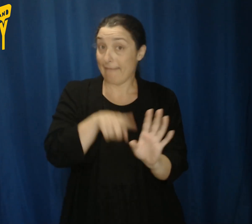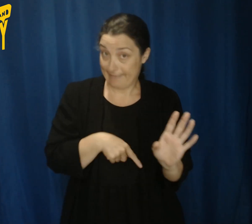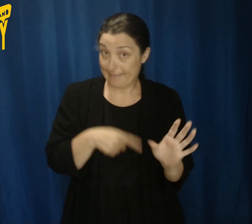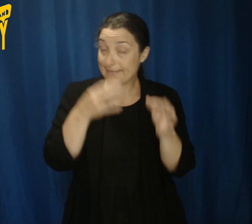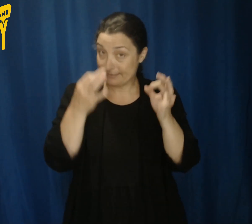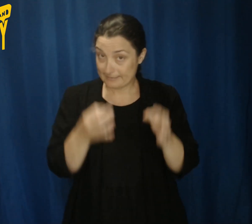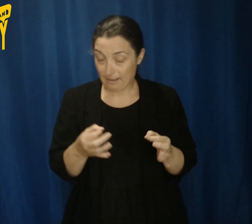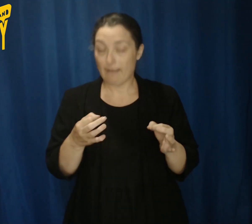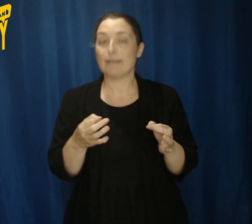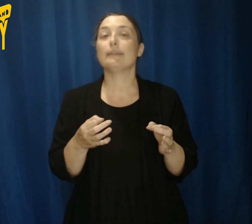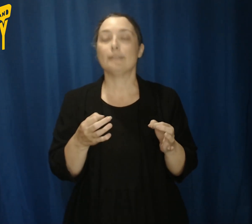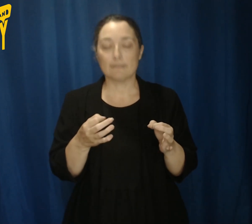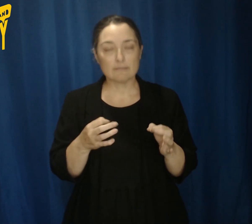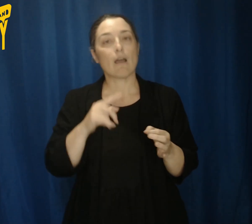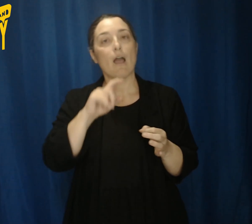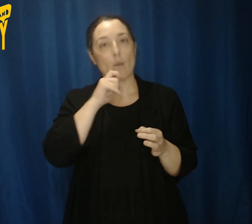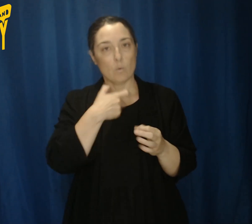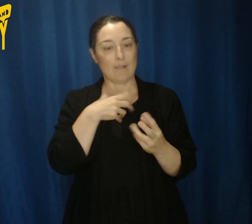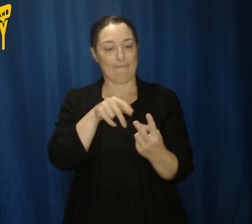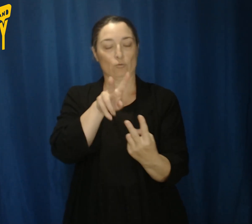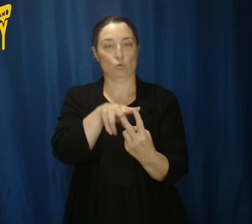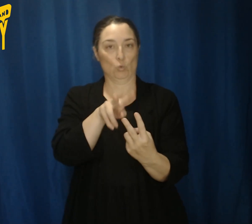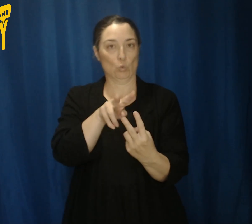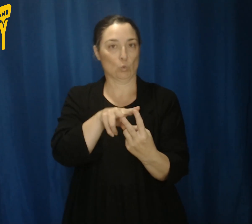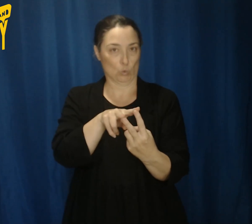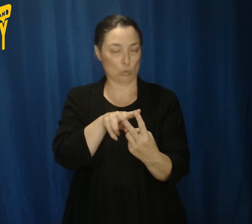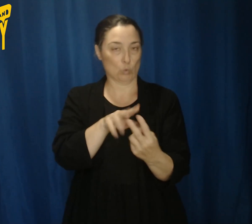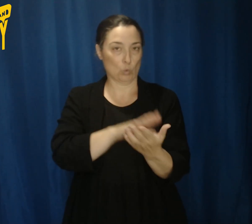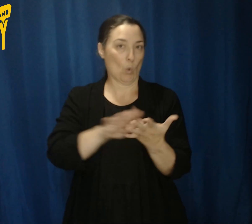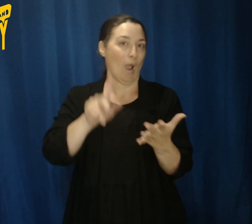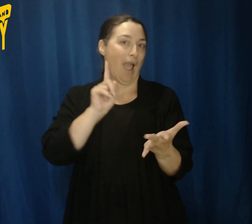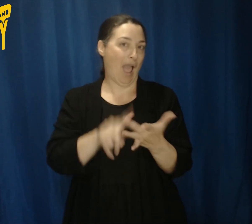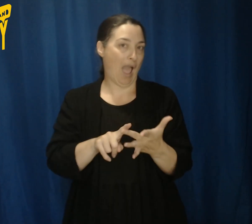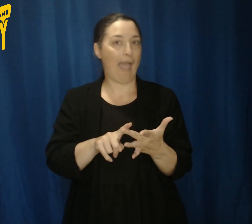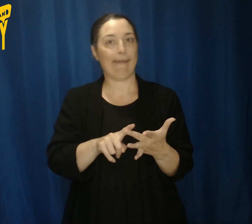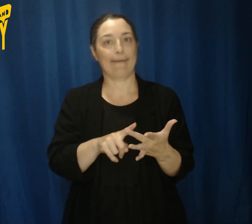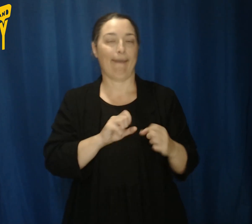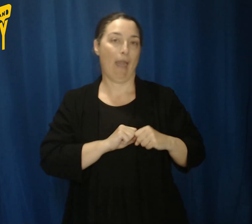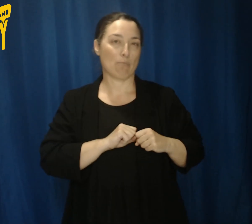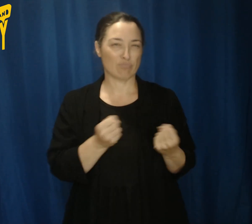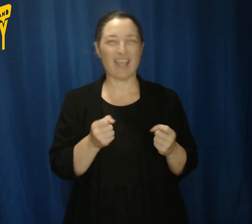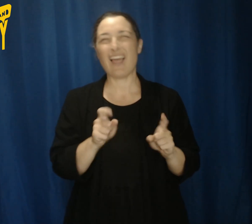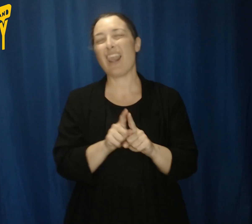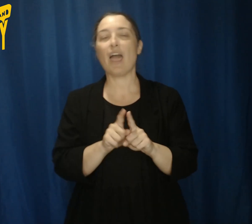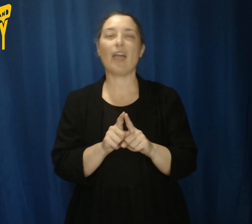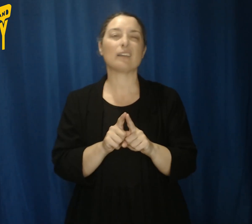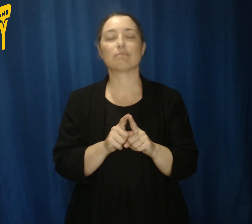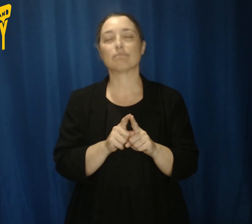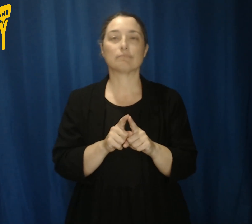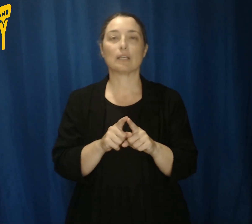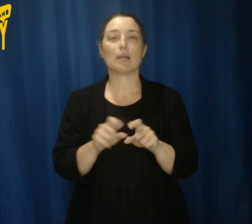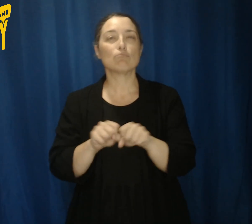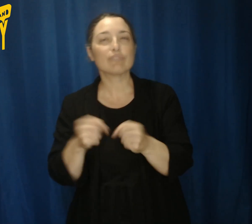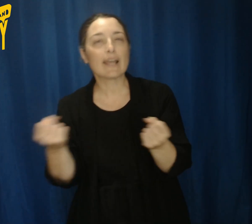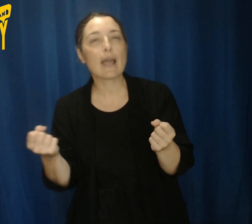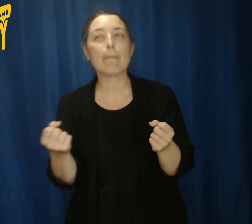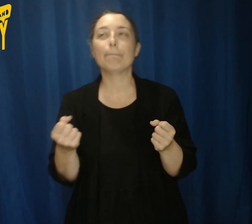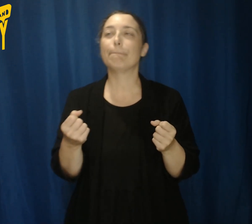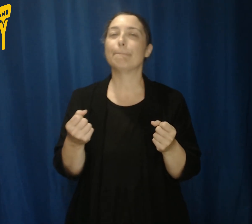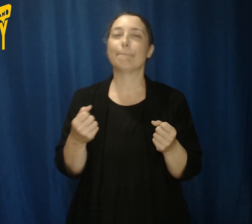year working on my High Heartbreak, which is like a breakup, love and death story. And actually, again, it's based on stuff that actually happened, because I had to